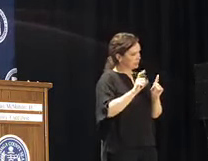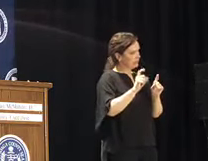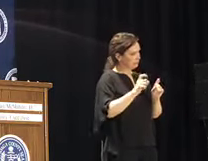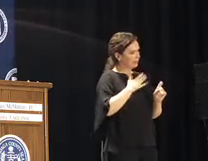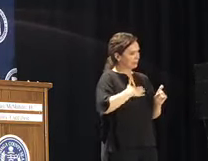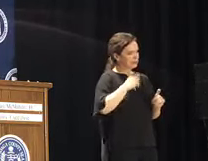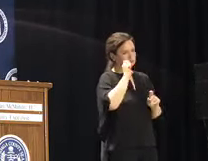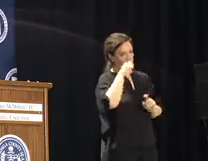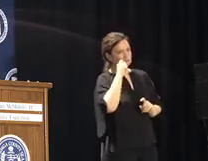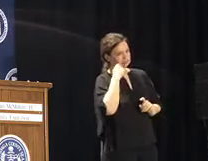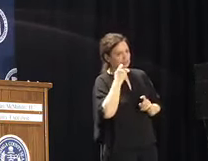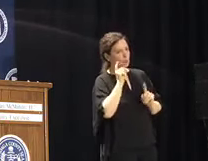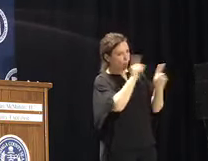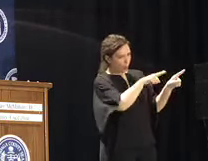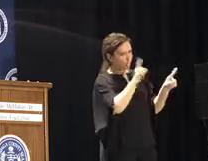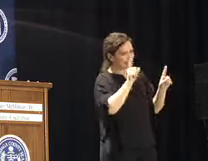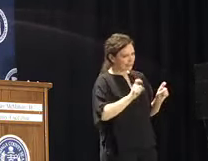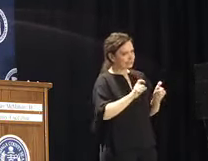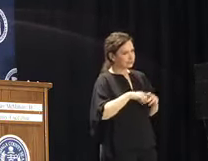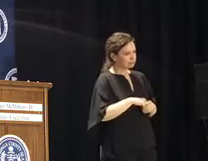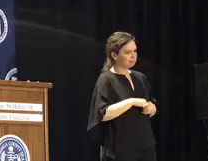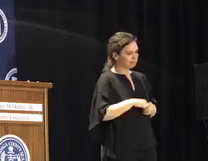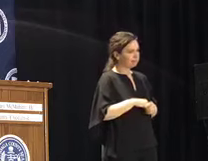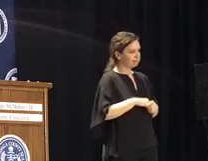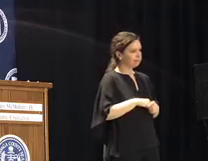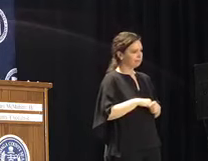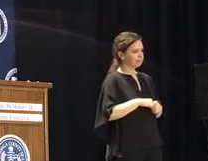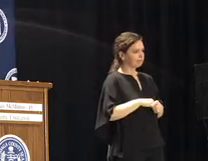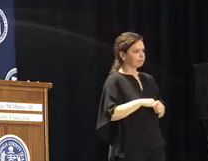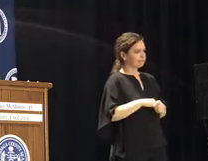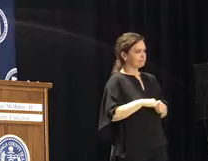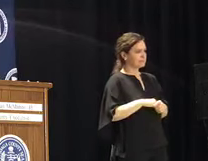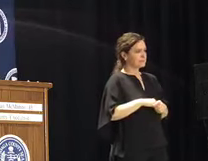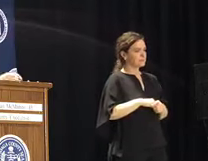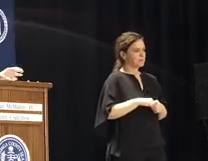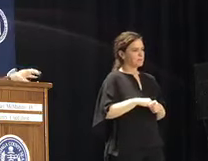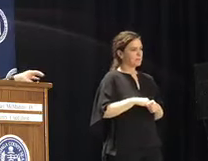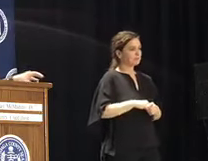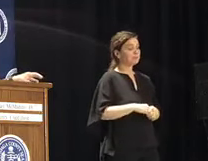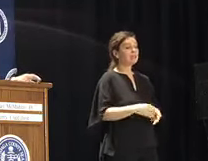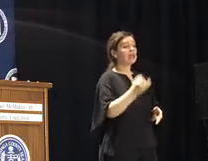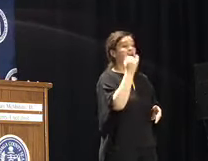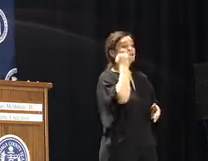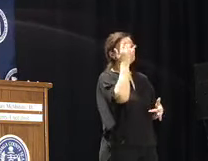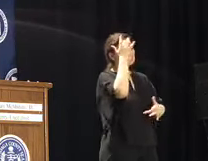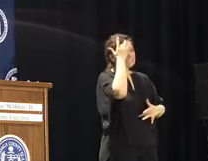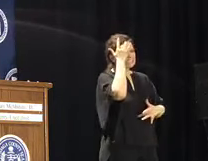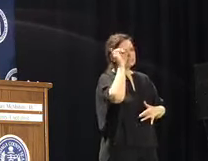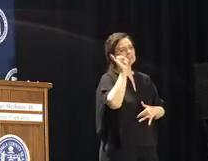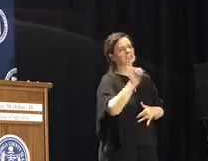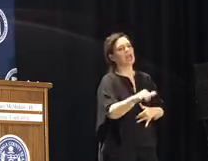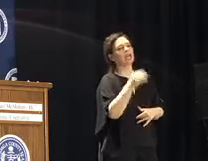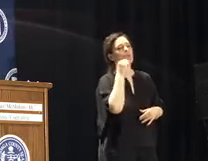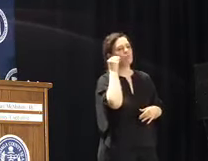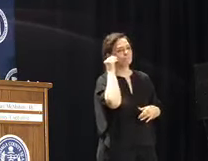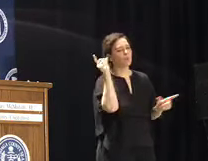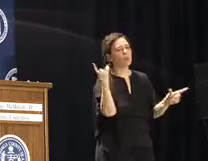may have something wrong with you, right? That's why you're sick. You shouldn't spread that anyways. Now we don't need you